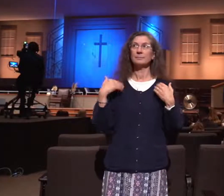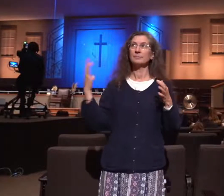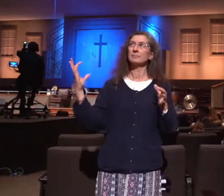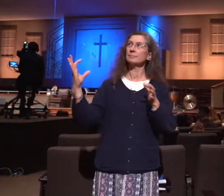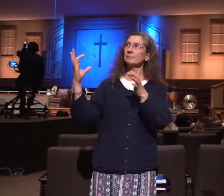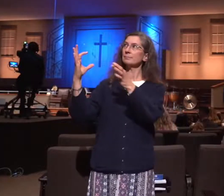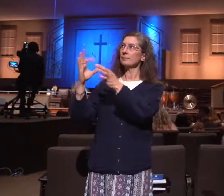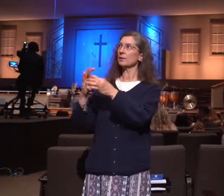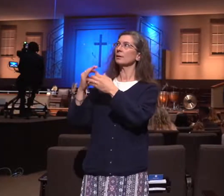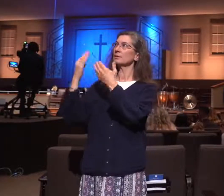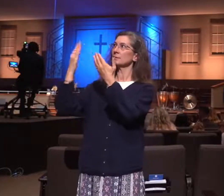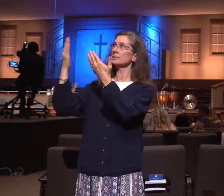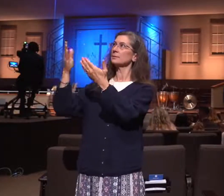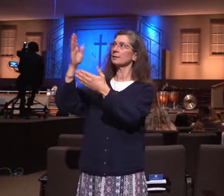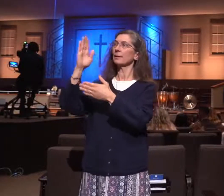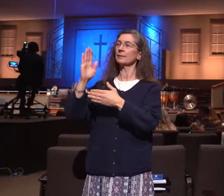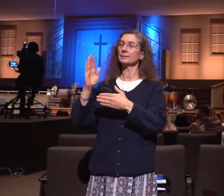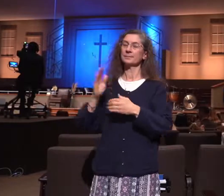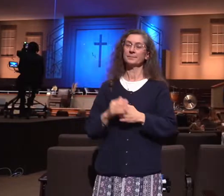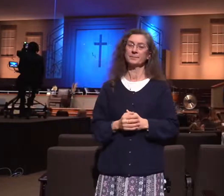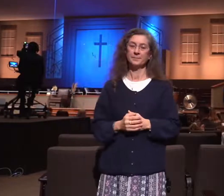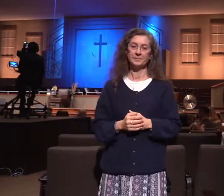belongs to God.